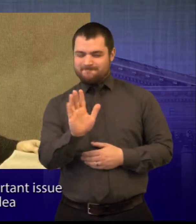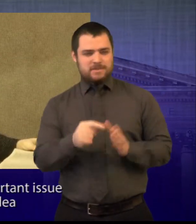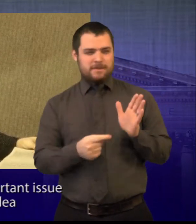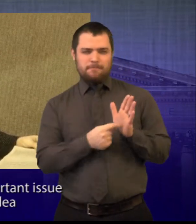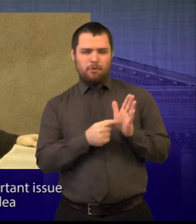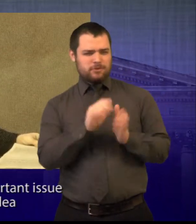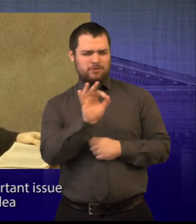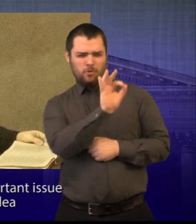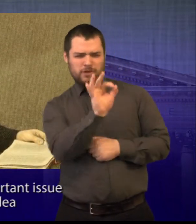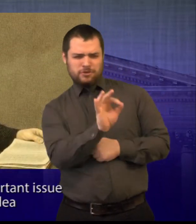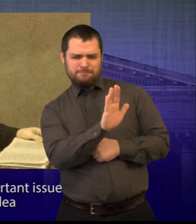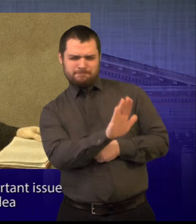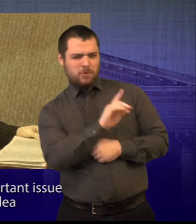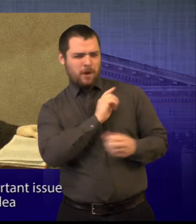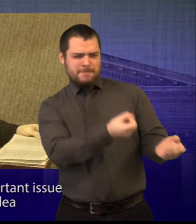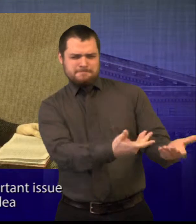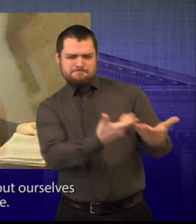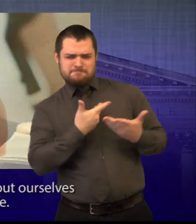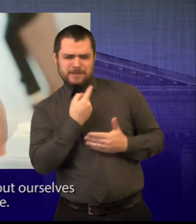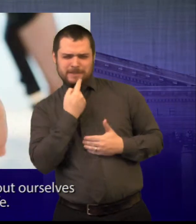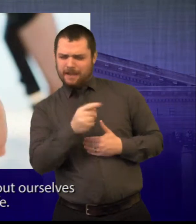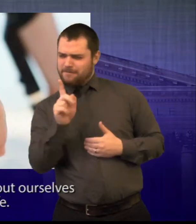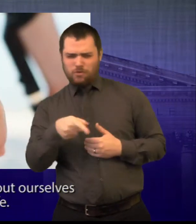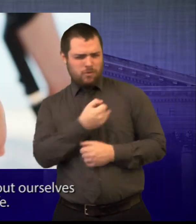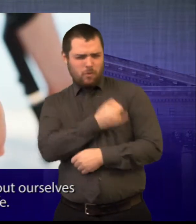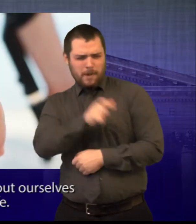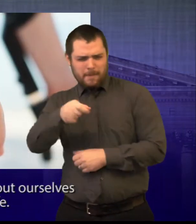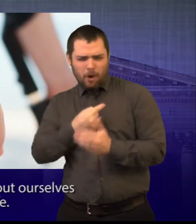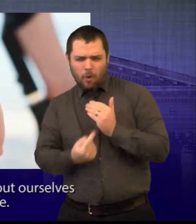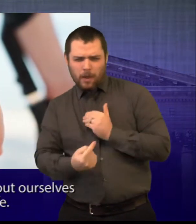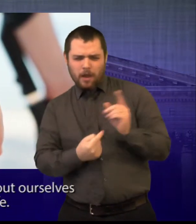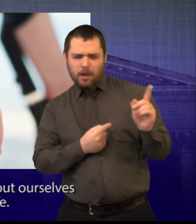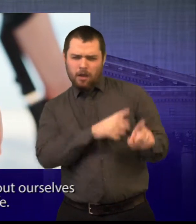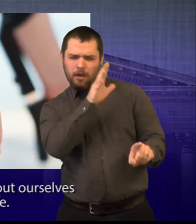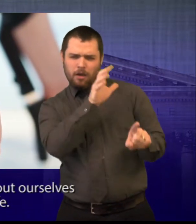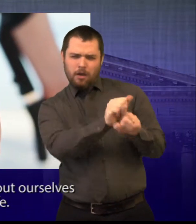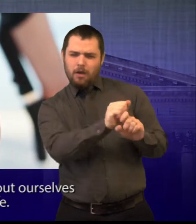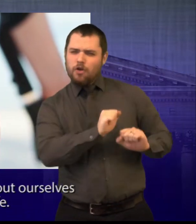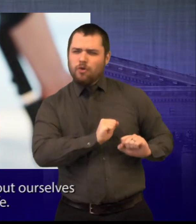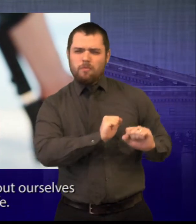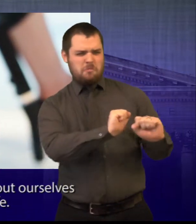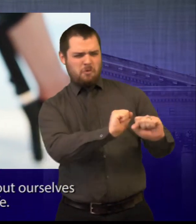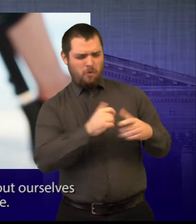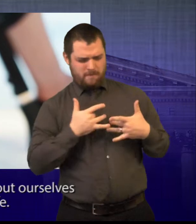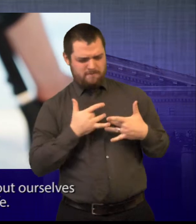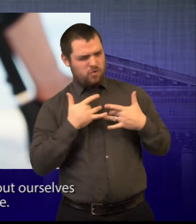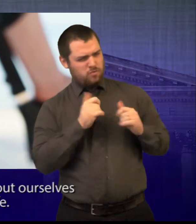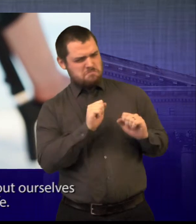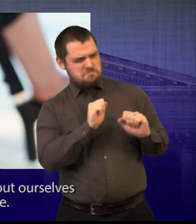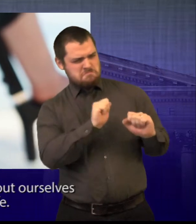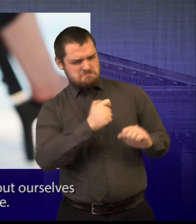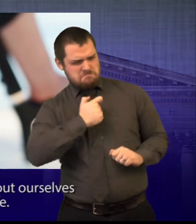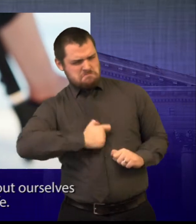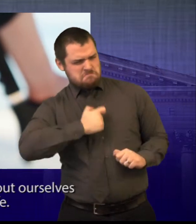important issue raised by the crutch idea, because it tells us something about ourselves and how we look